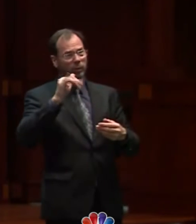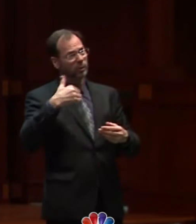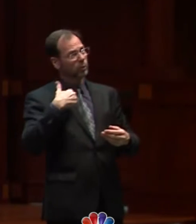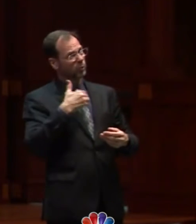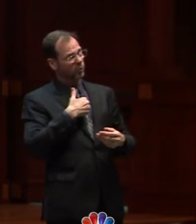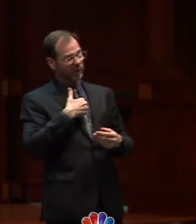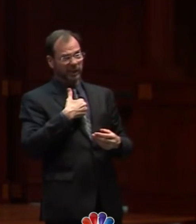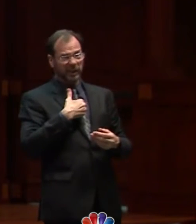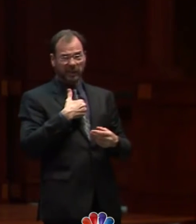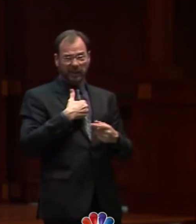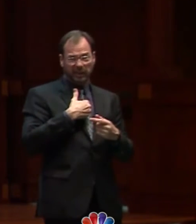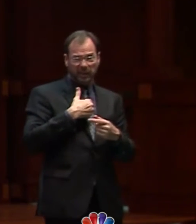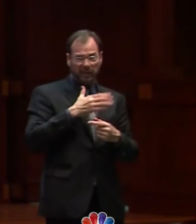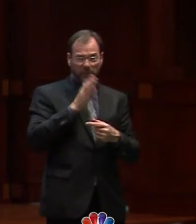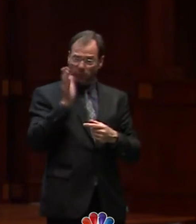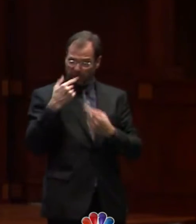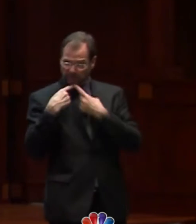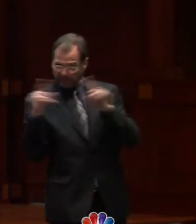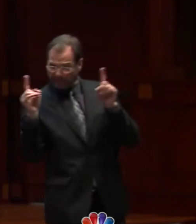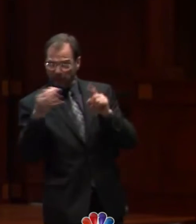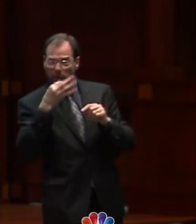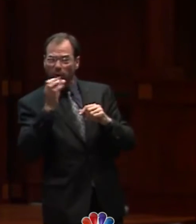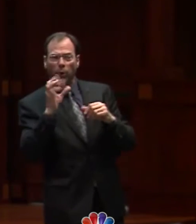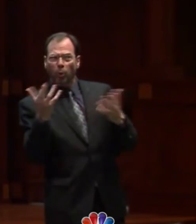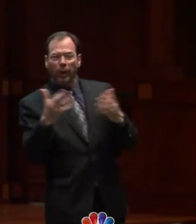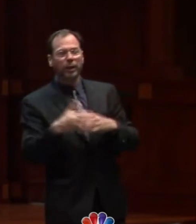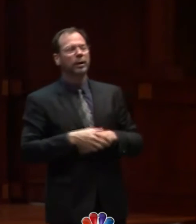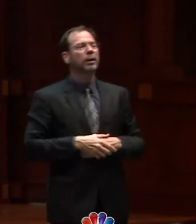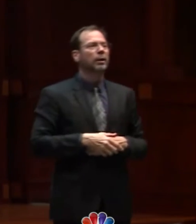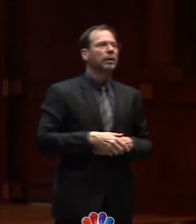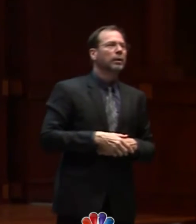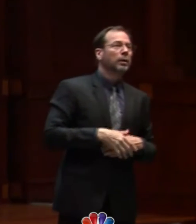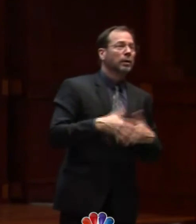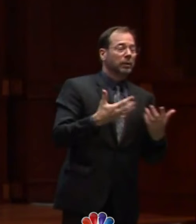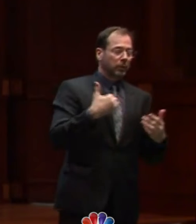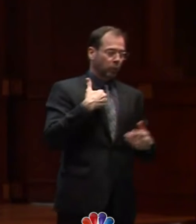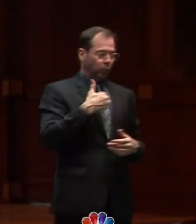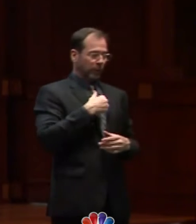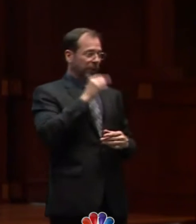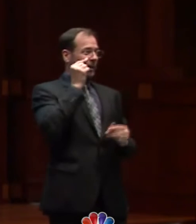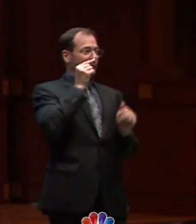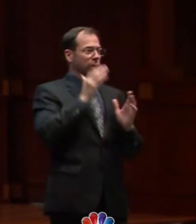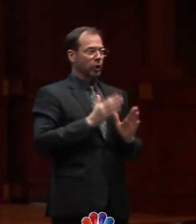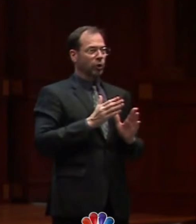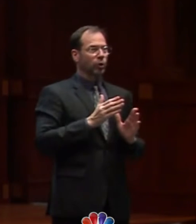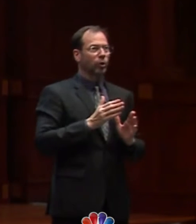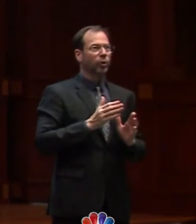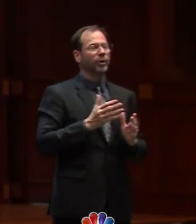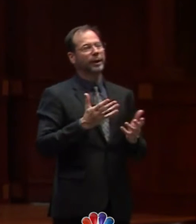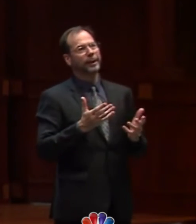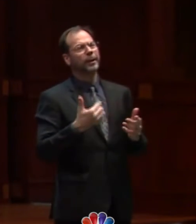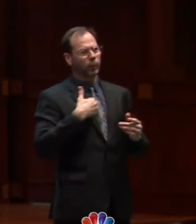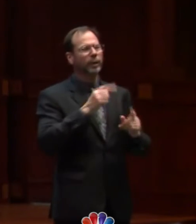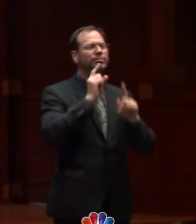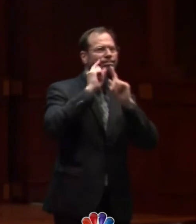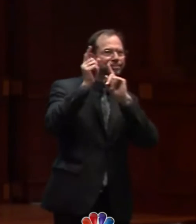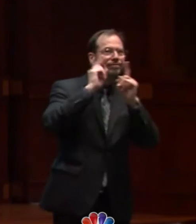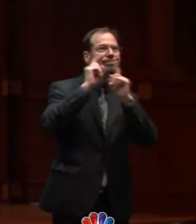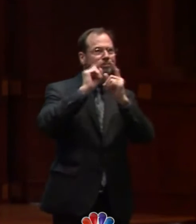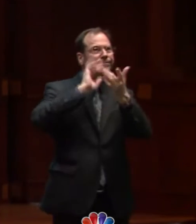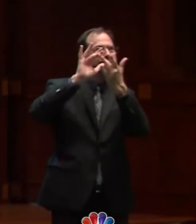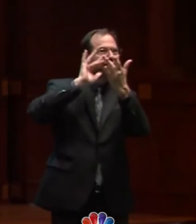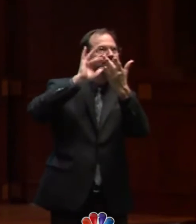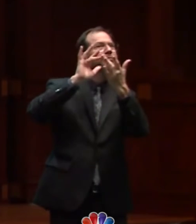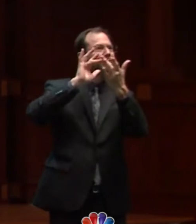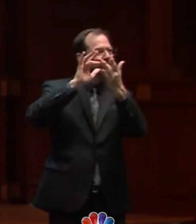we can expect to see soon, or are you thinking about that? Well, we, as governors, we remain in conversations with